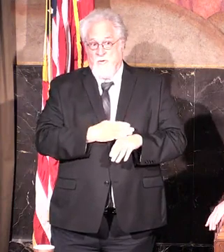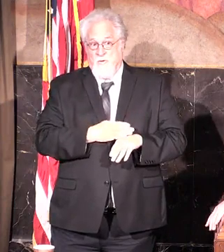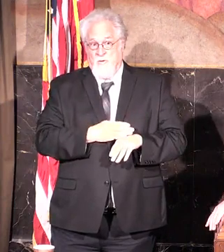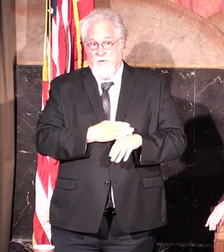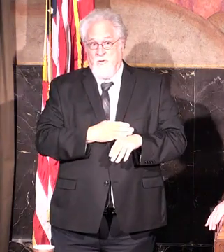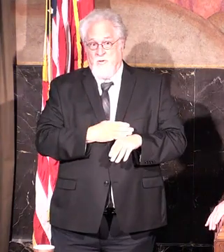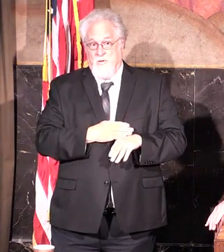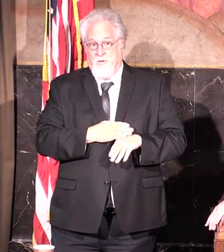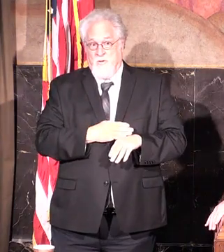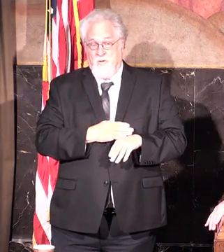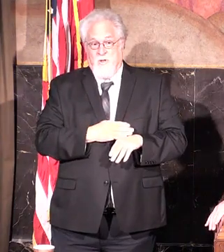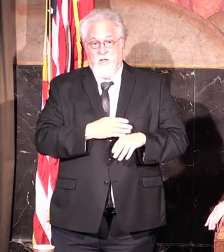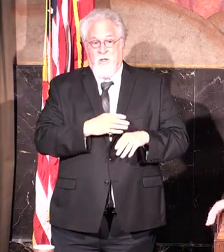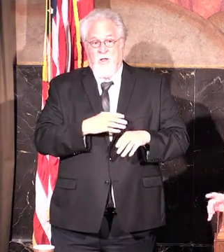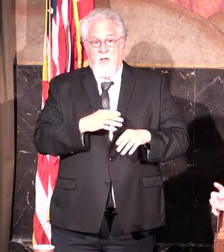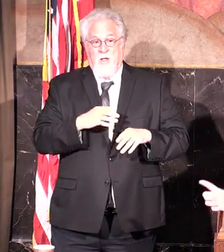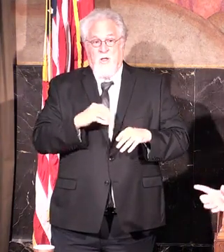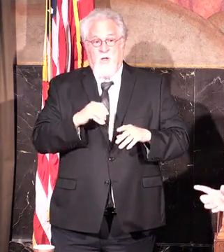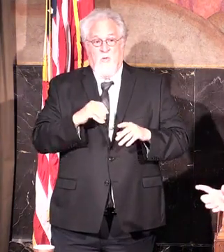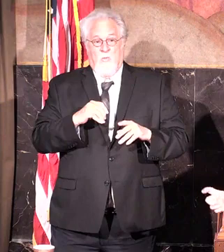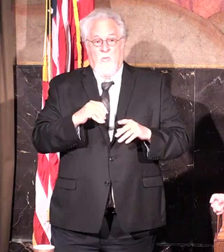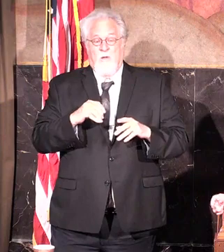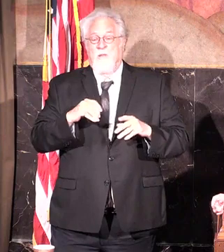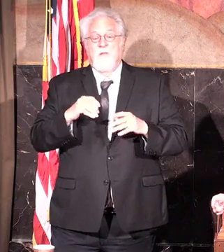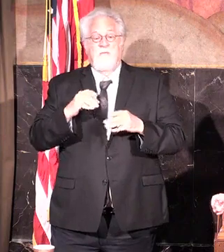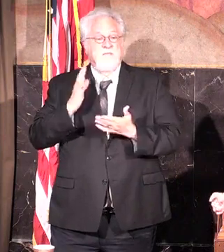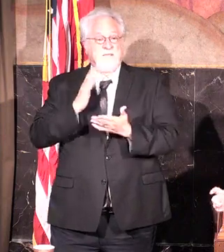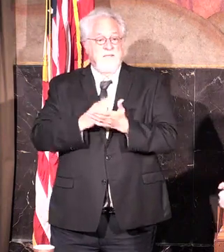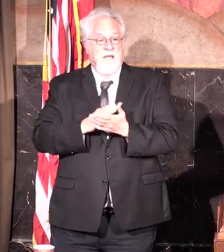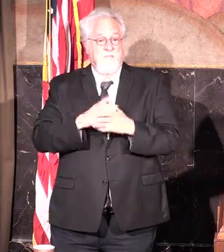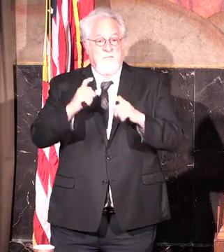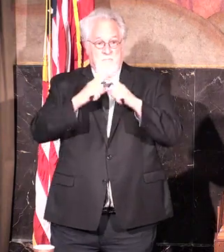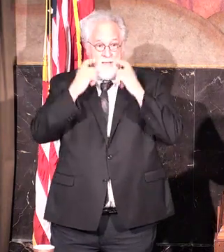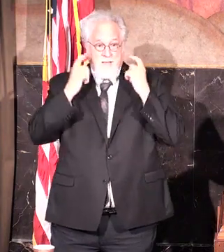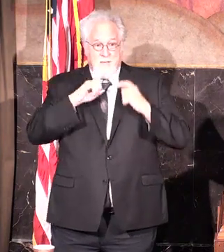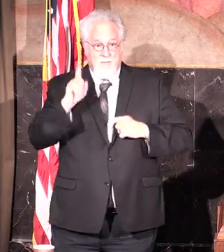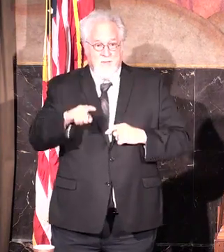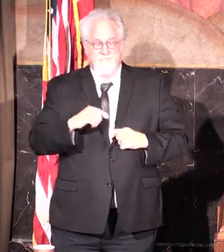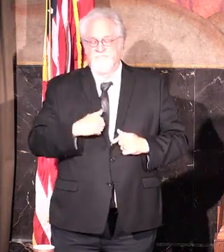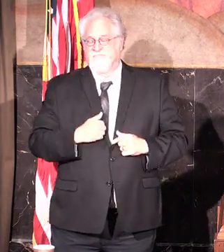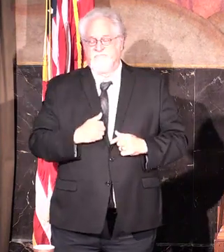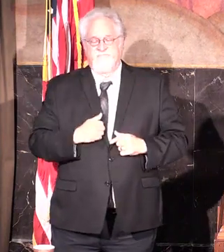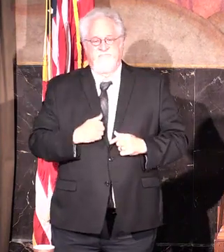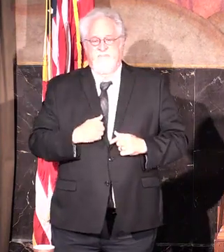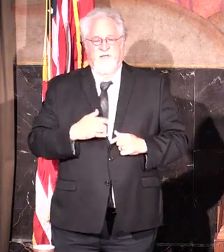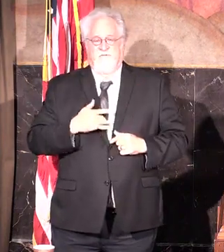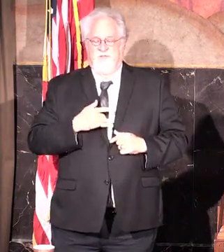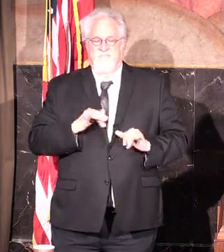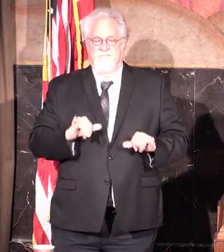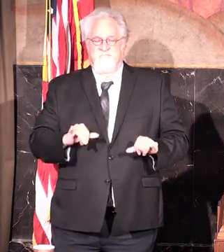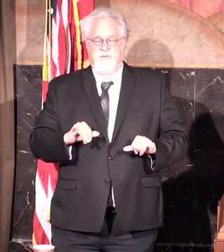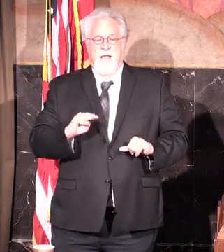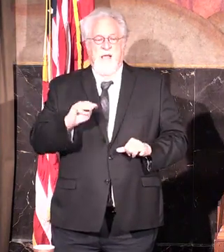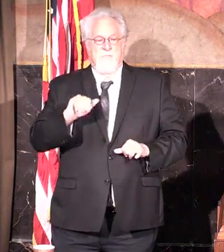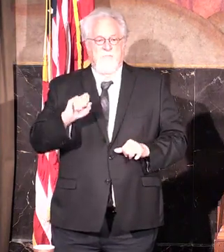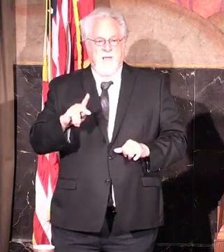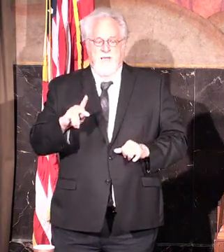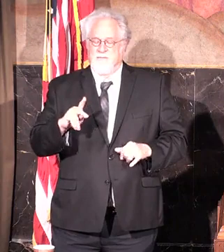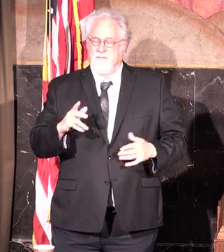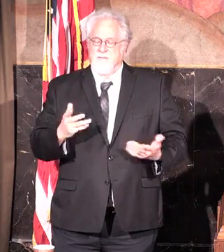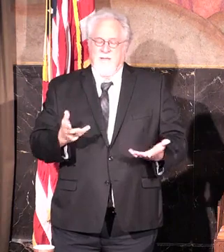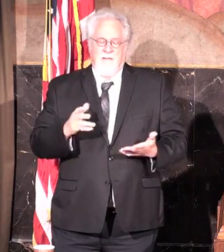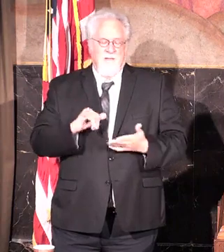from the most recent mitigation measures like the mask mandate and so forth. I don't anticipate doing that. The mask mandate, that's